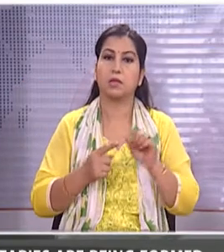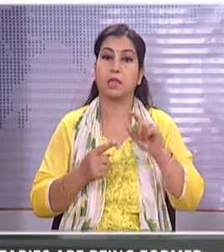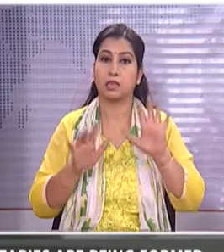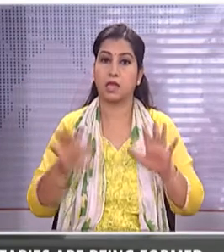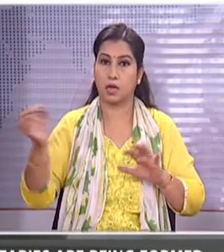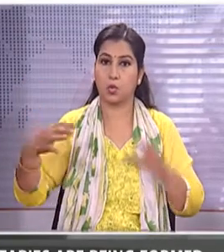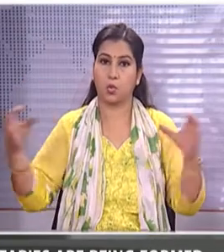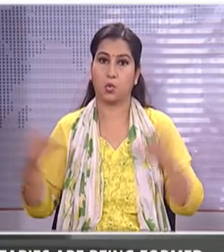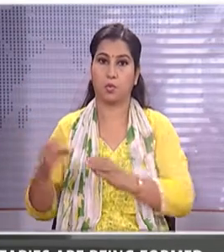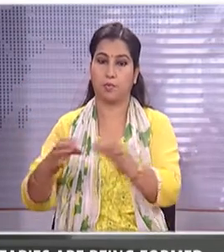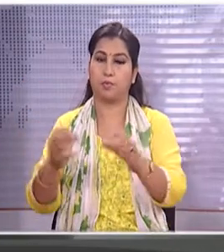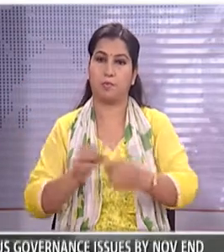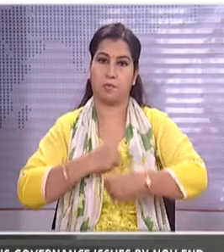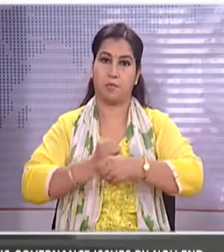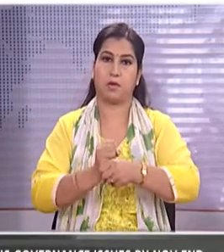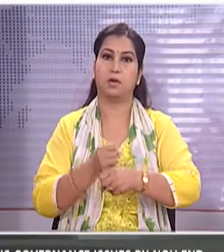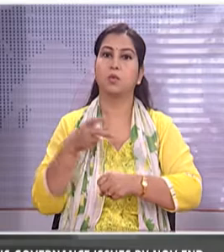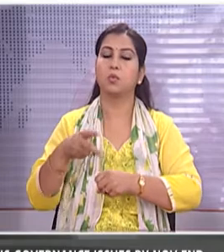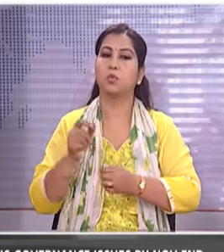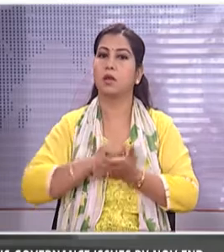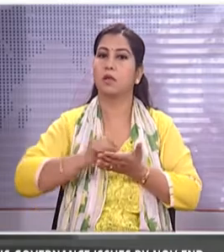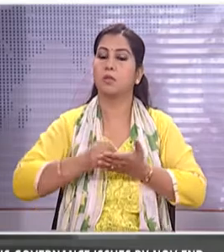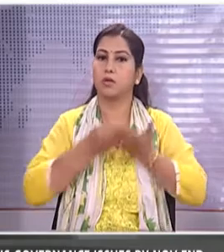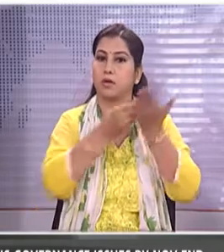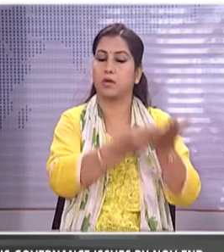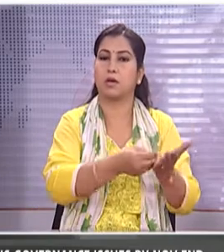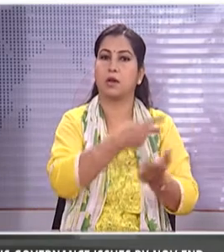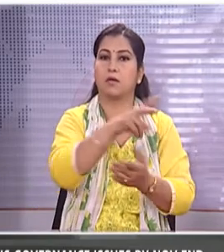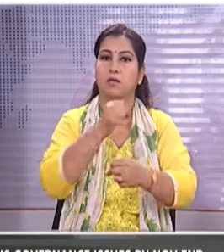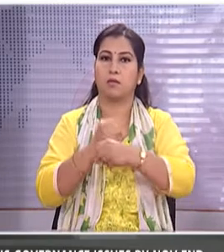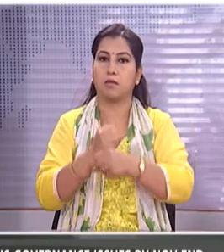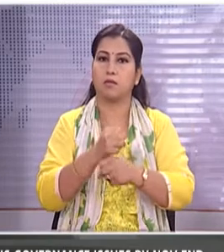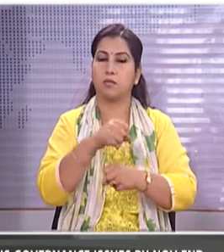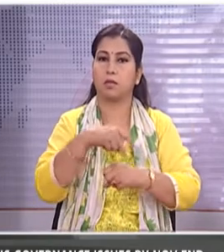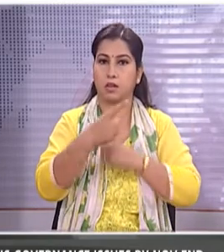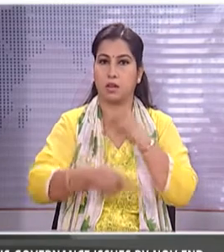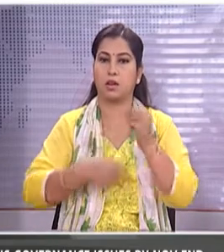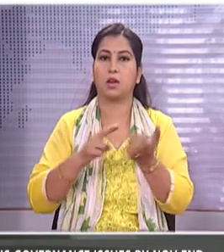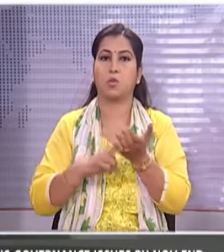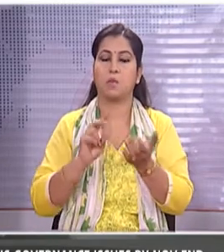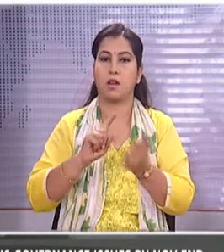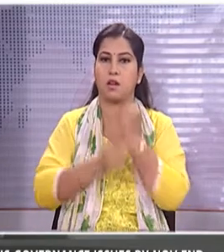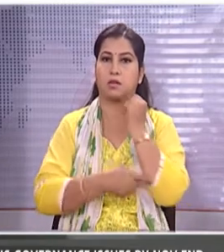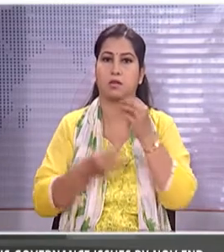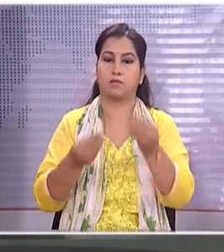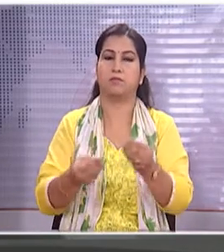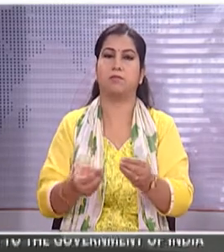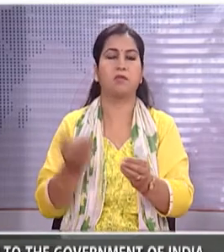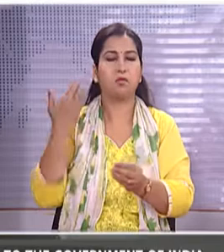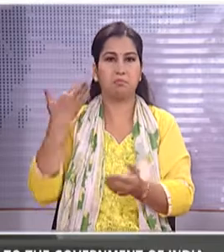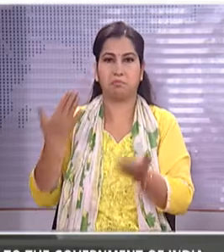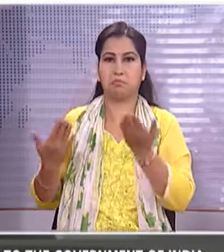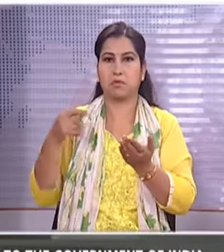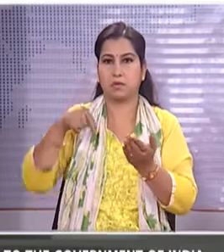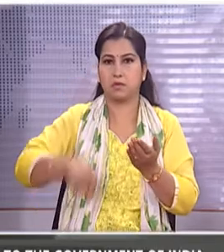new groups of secretaries are being formed who will submit their reports on various governance issues by the end of November. As compared to earlier groups which